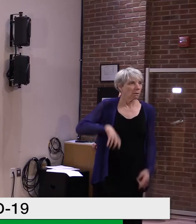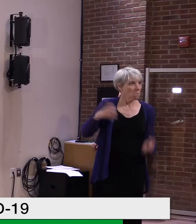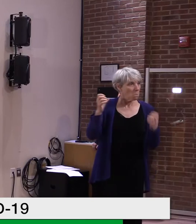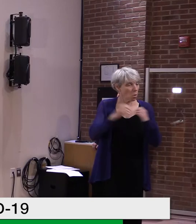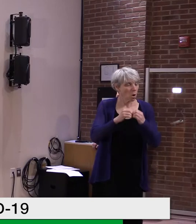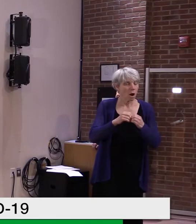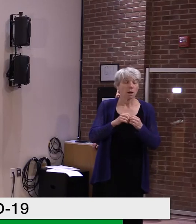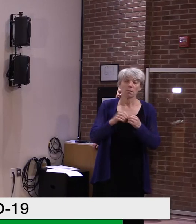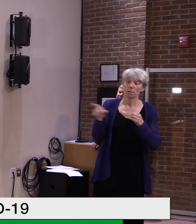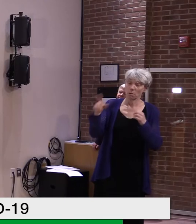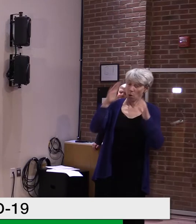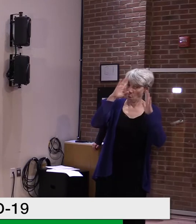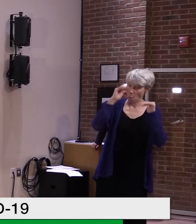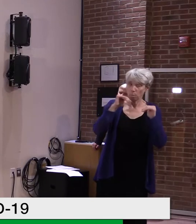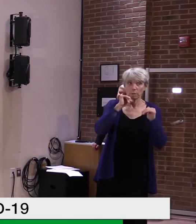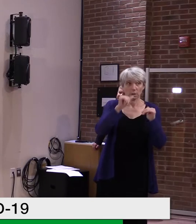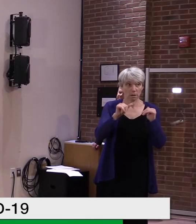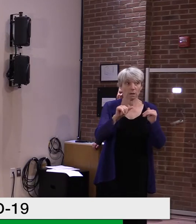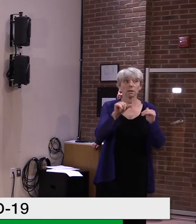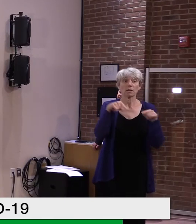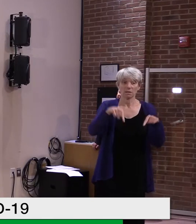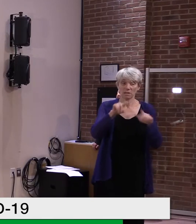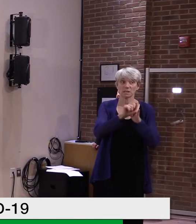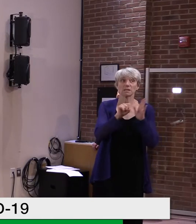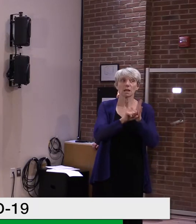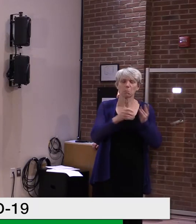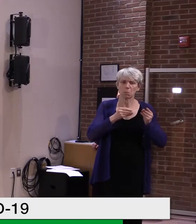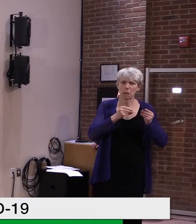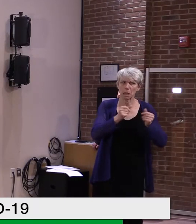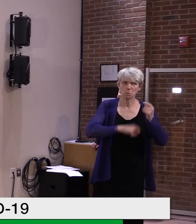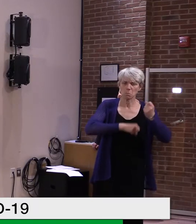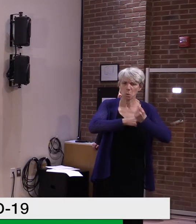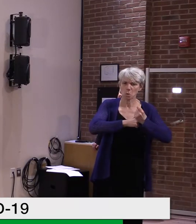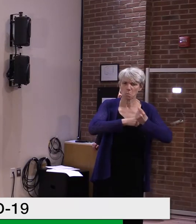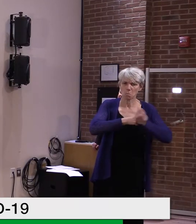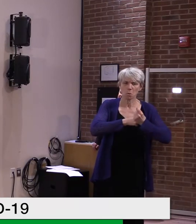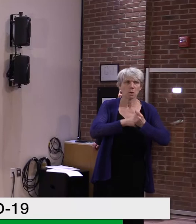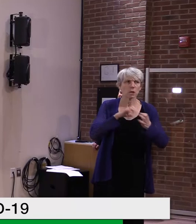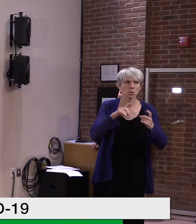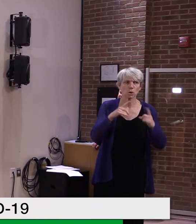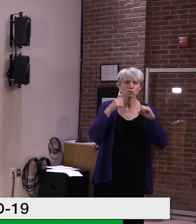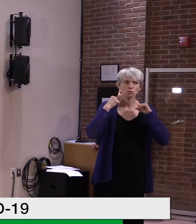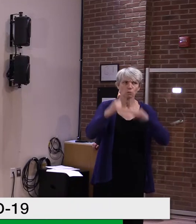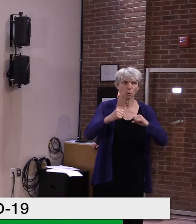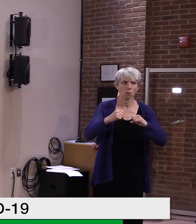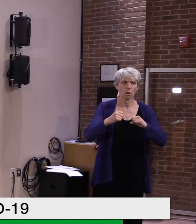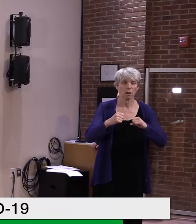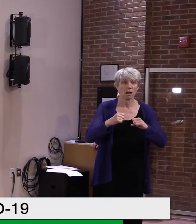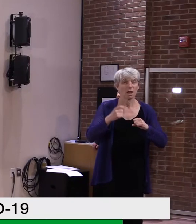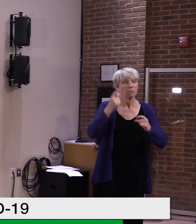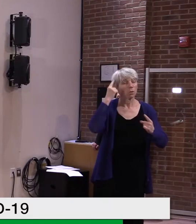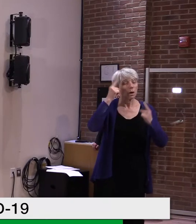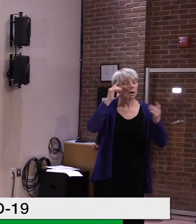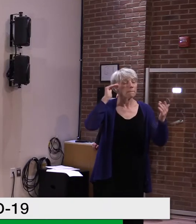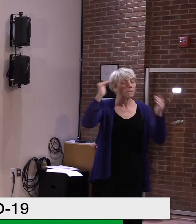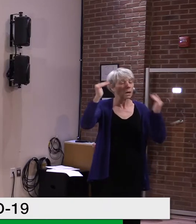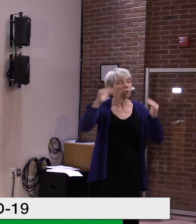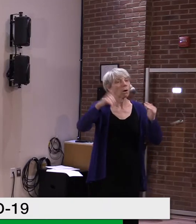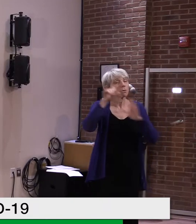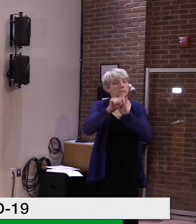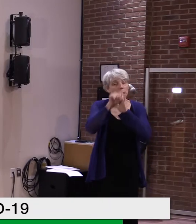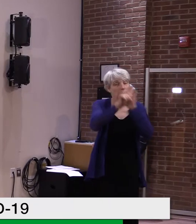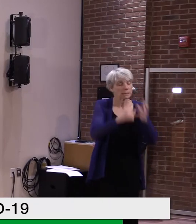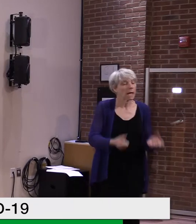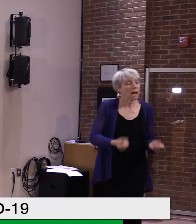We invest a lot in education in the state, probably one of the highest per pupil costs of any state in the